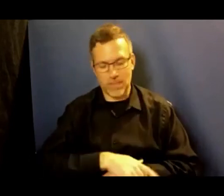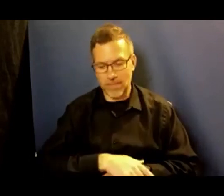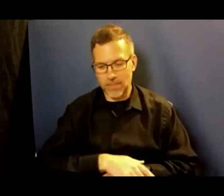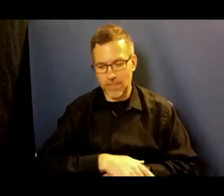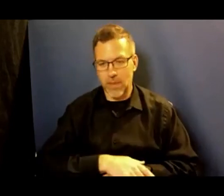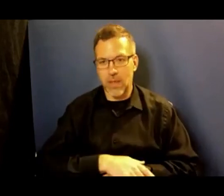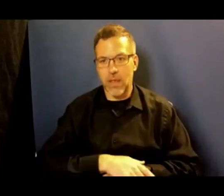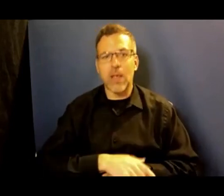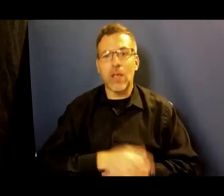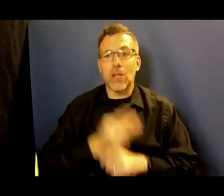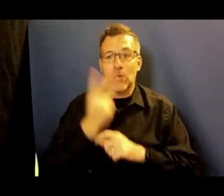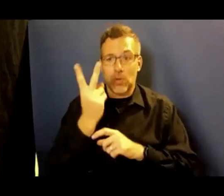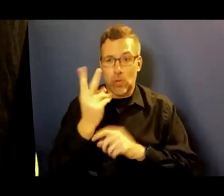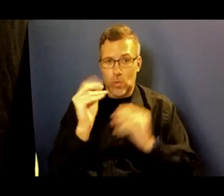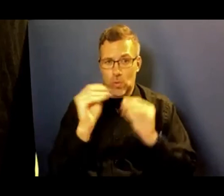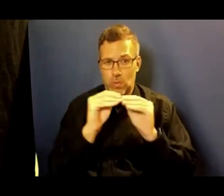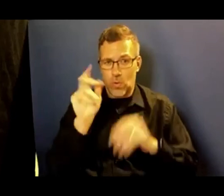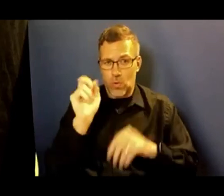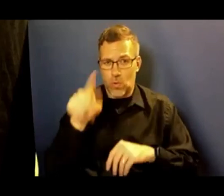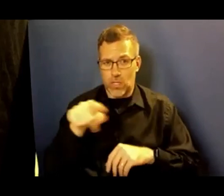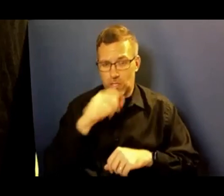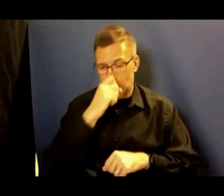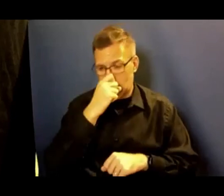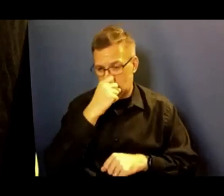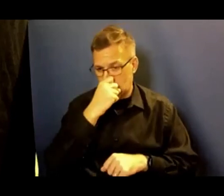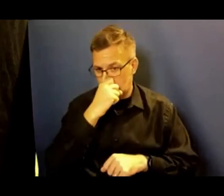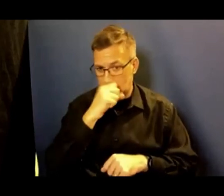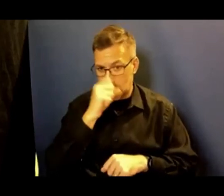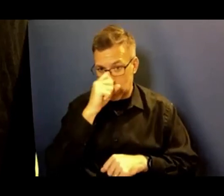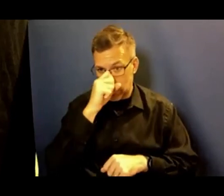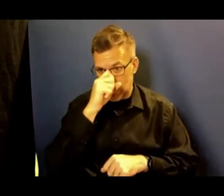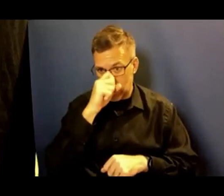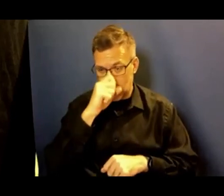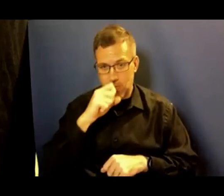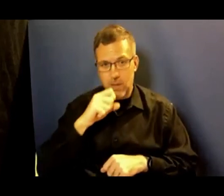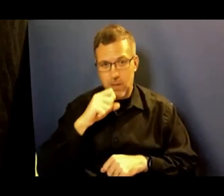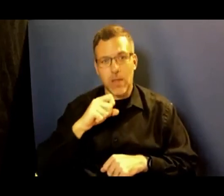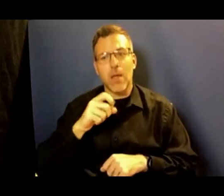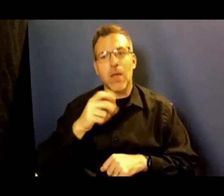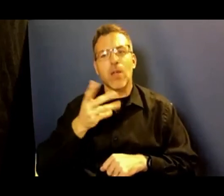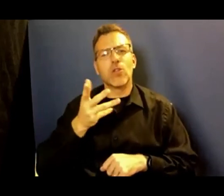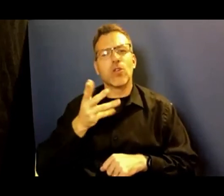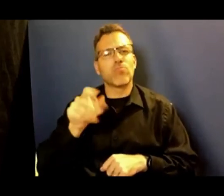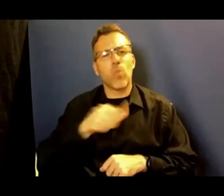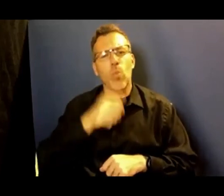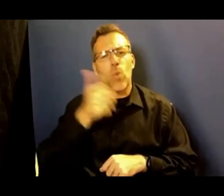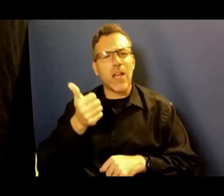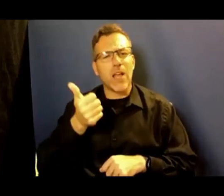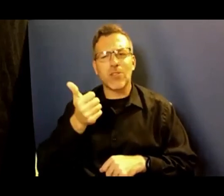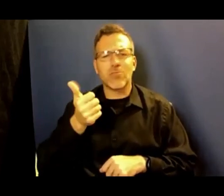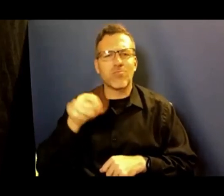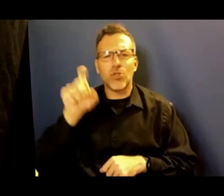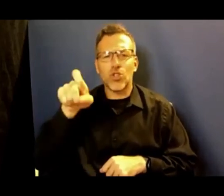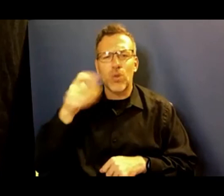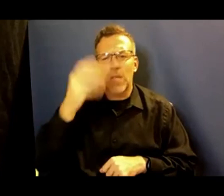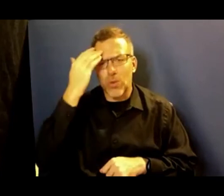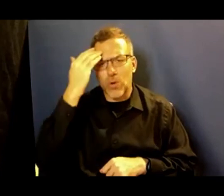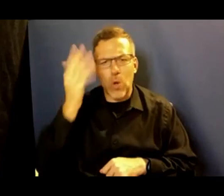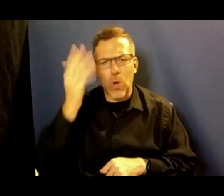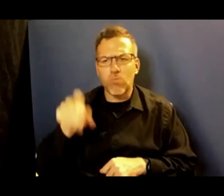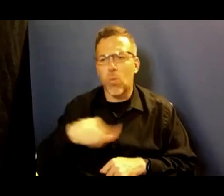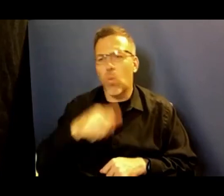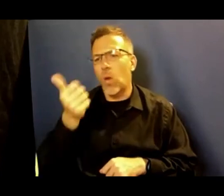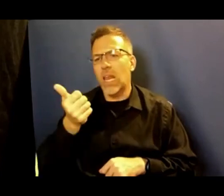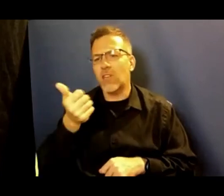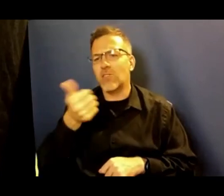So I do have two more, but the second to the last one would be, what else do you think we need to know? What has someone not asked that you would really